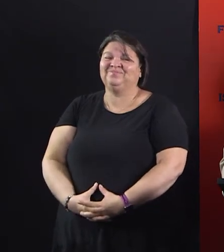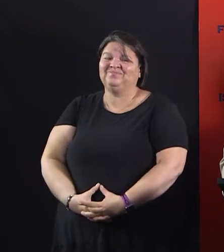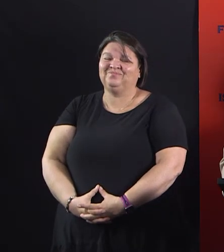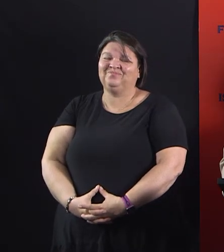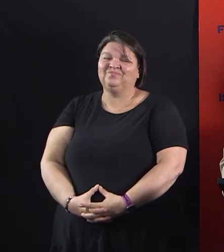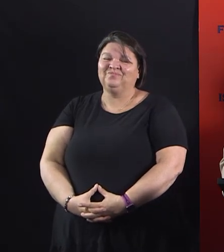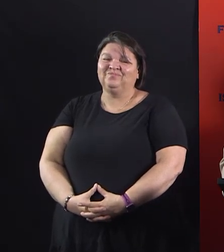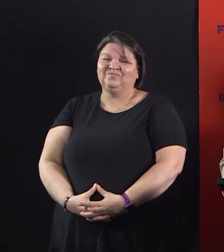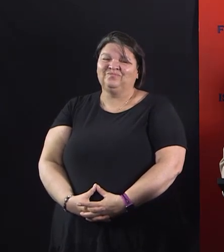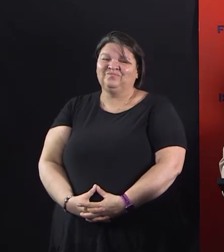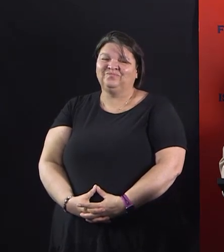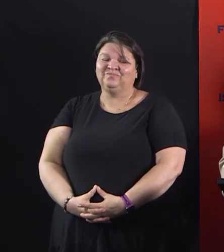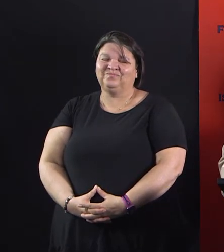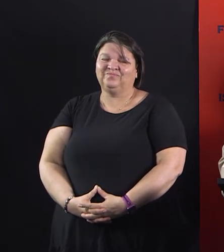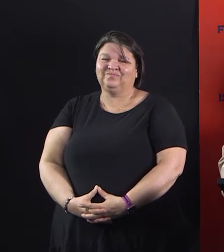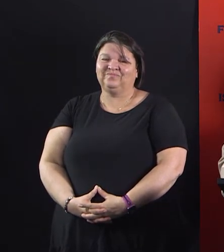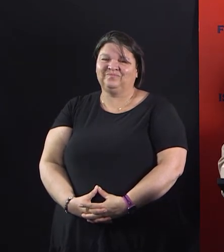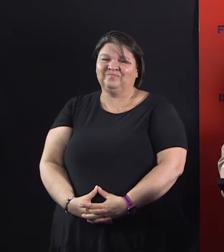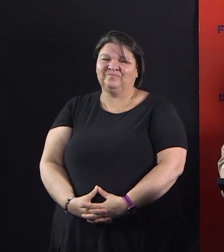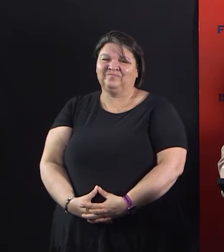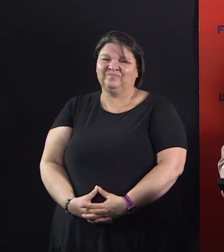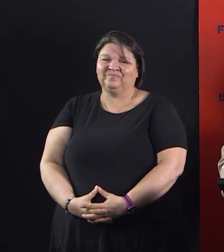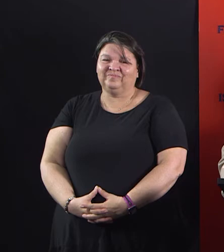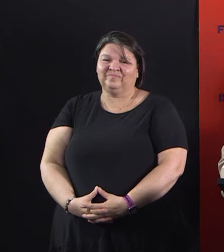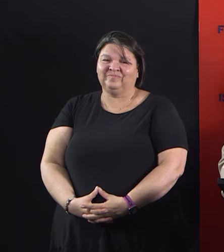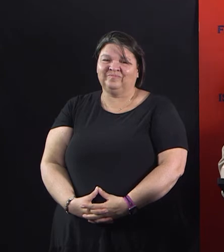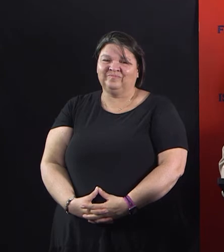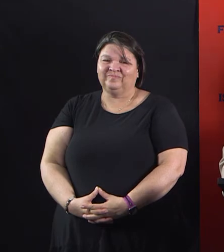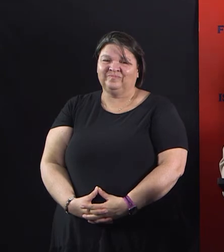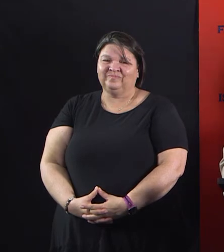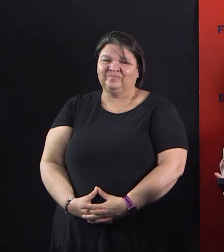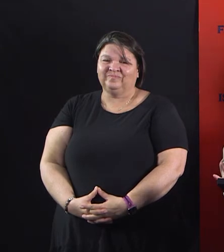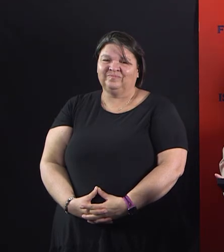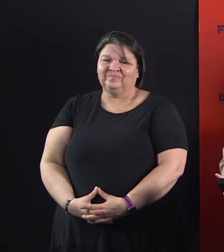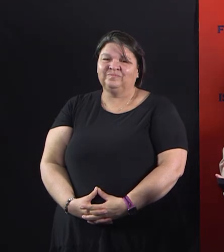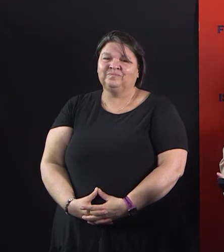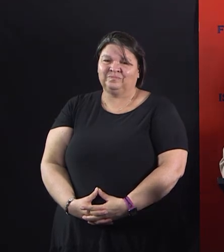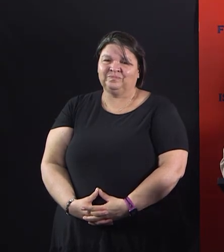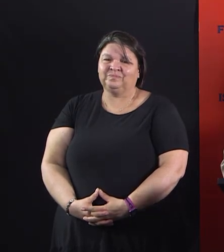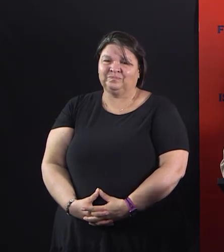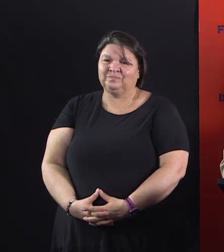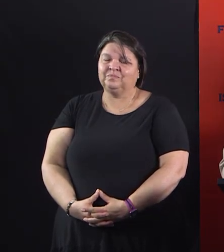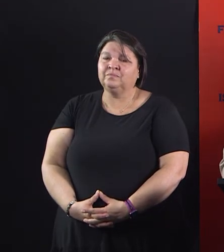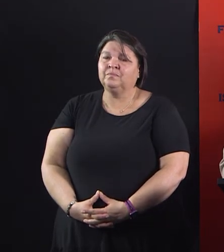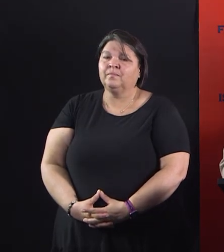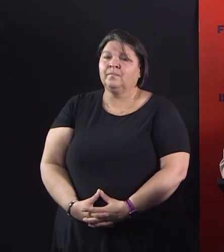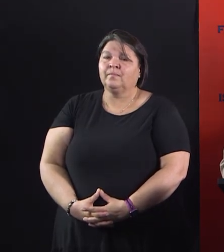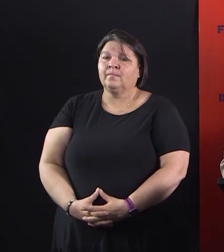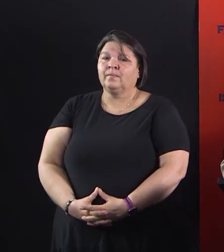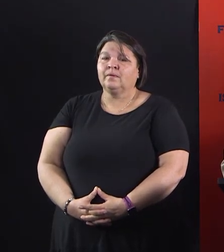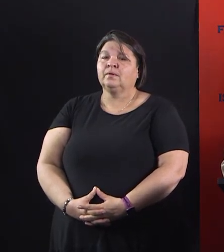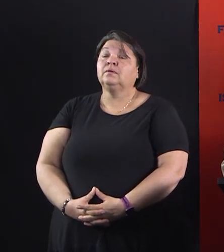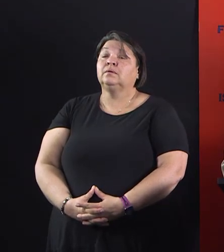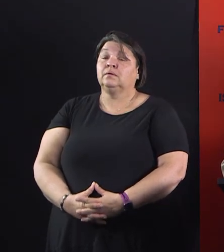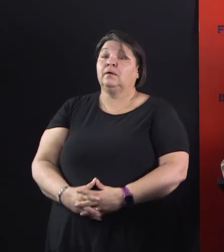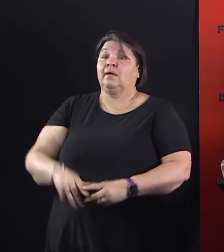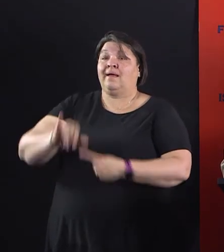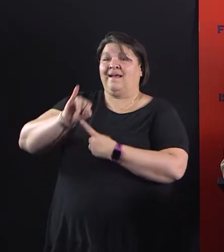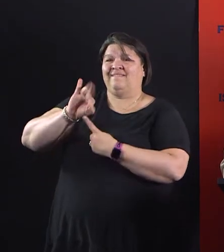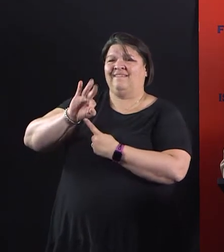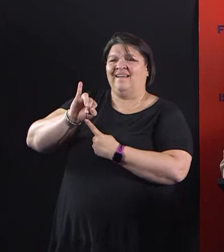de alto riesgo o con los síntomas bastante presentes. And testing aside, if you're sick, assume